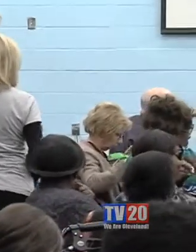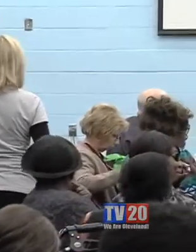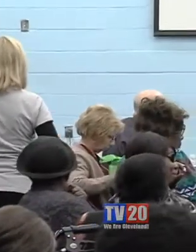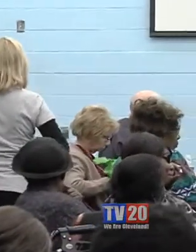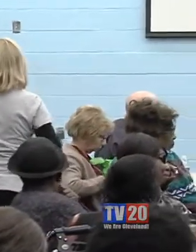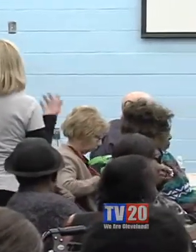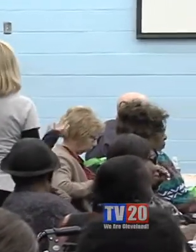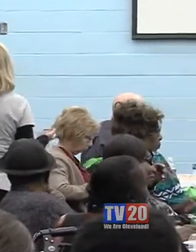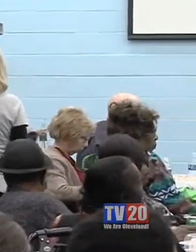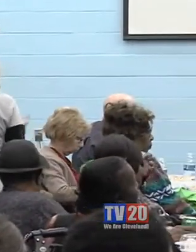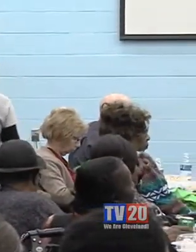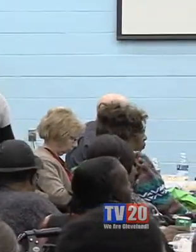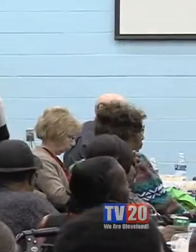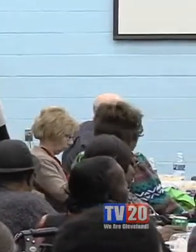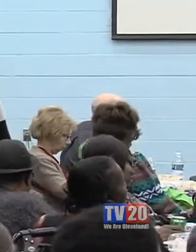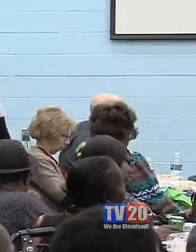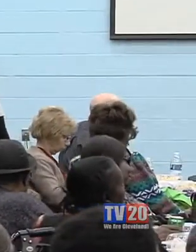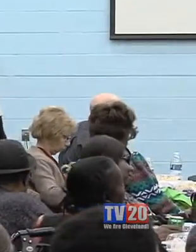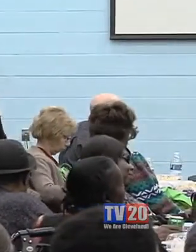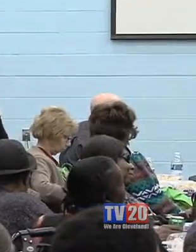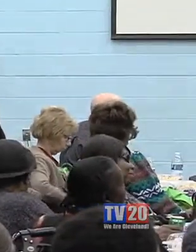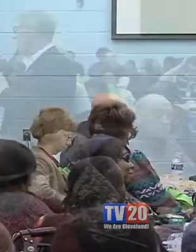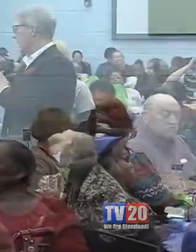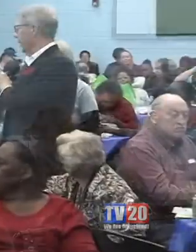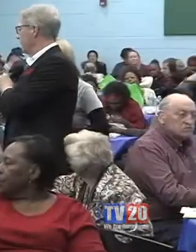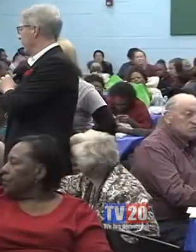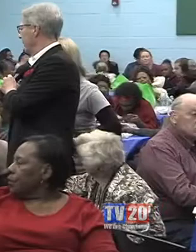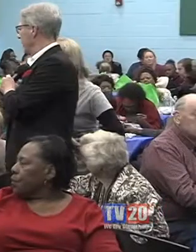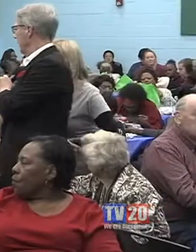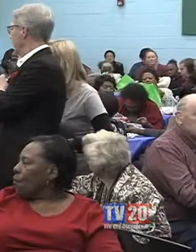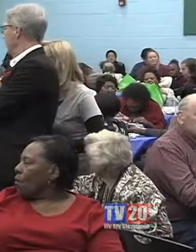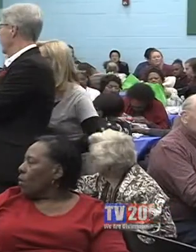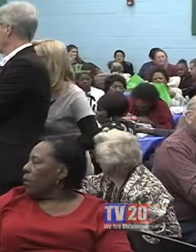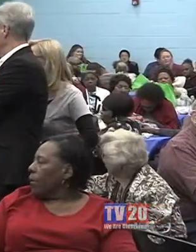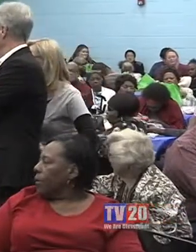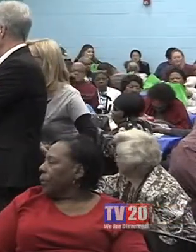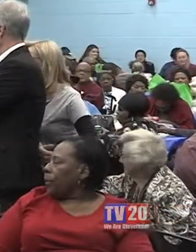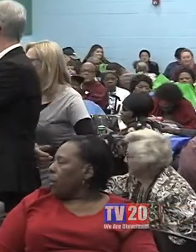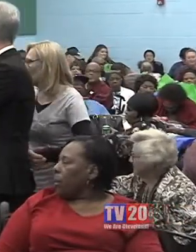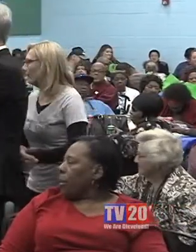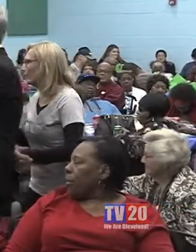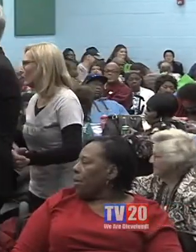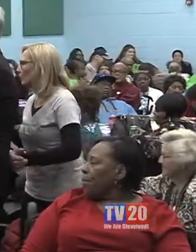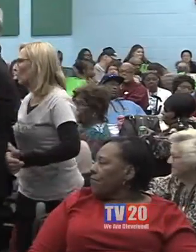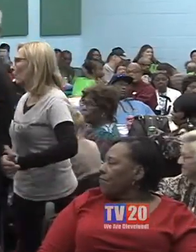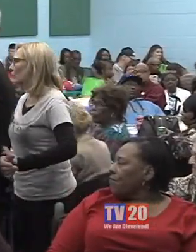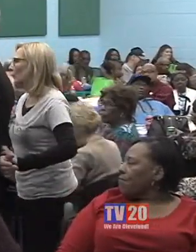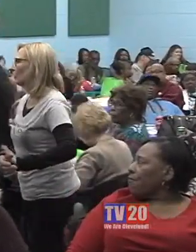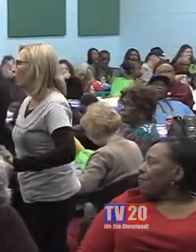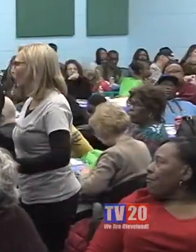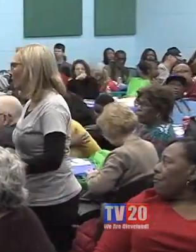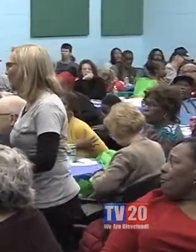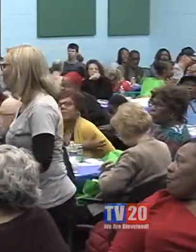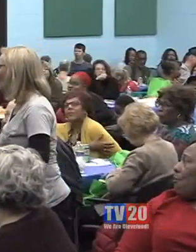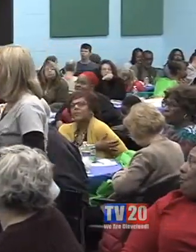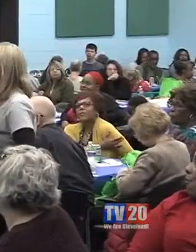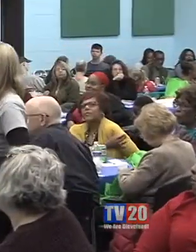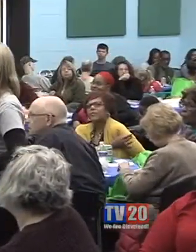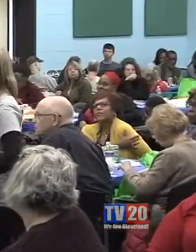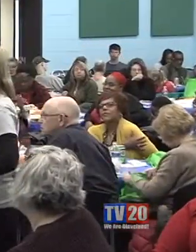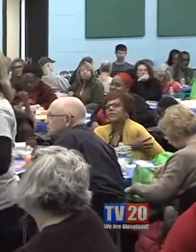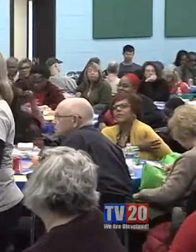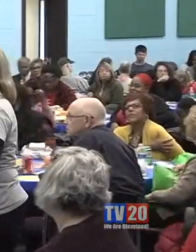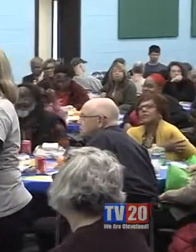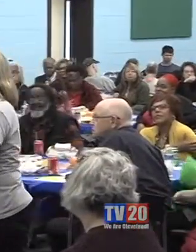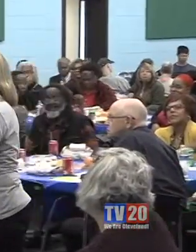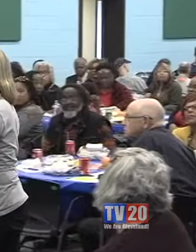a doorway, you describe whether the door comes toward you or away from you, if it's